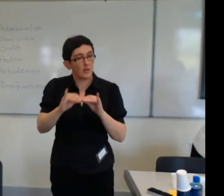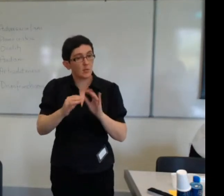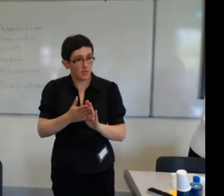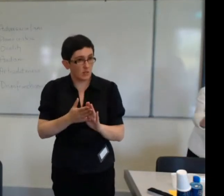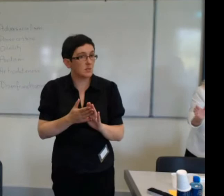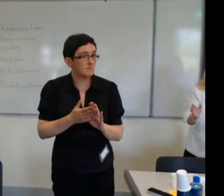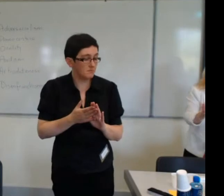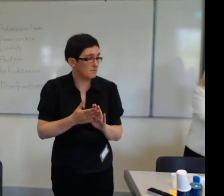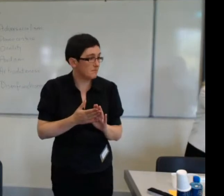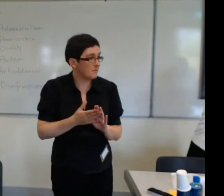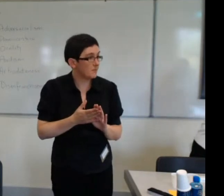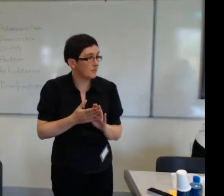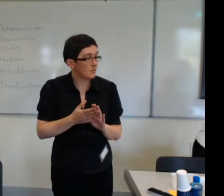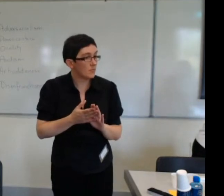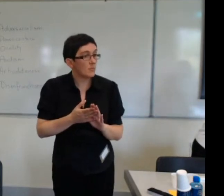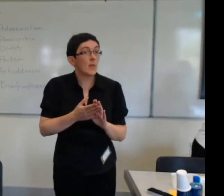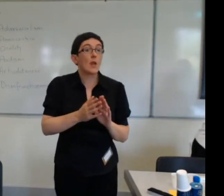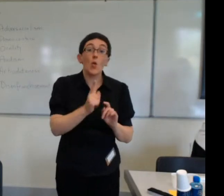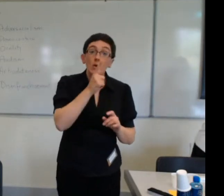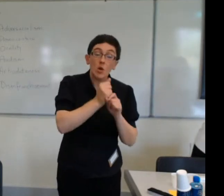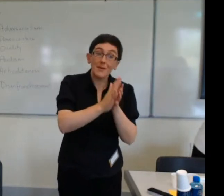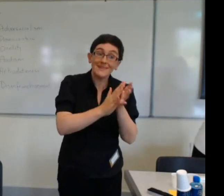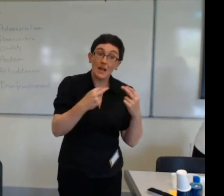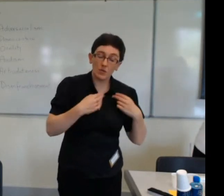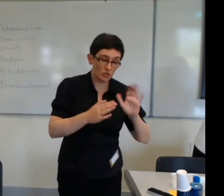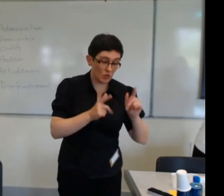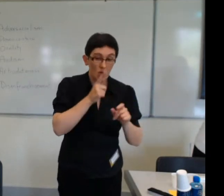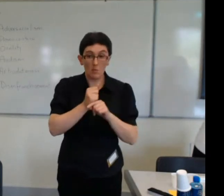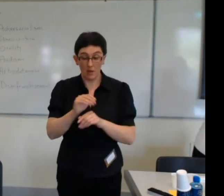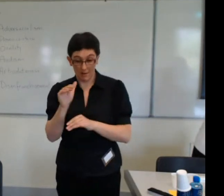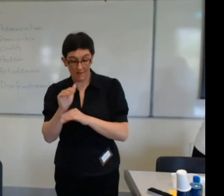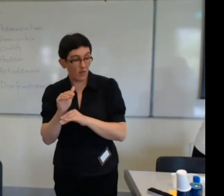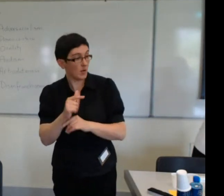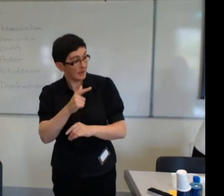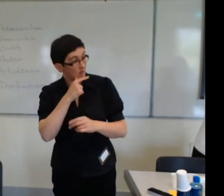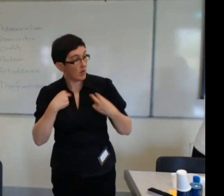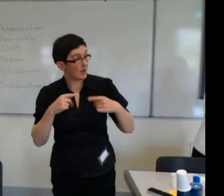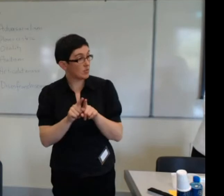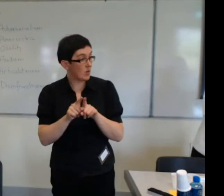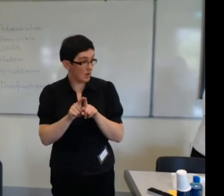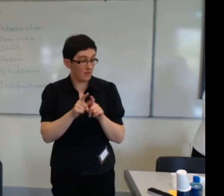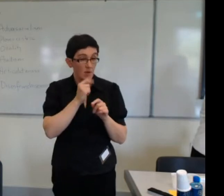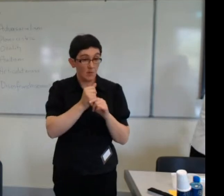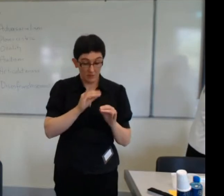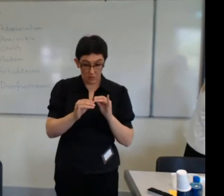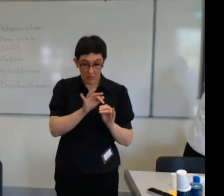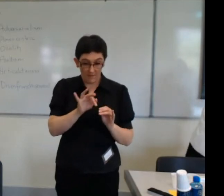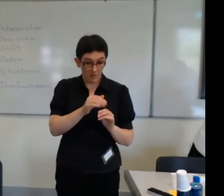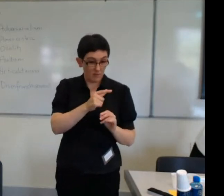And again, these aren't just sign language issues. This is also true if we're talking about spoken language to spoken language interpretation. I think that's a